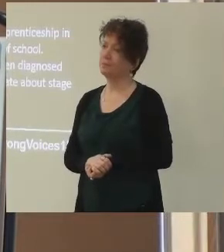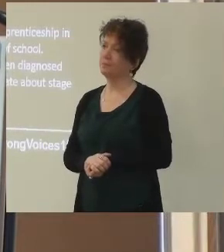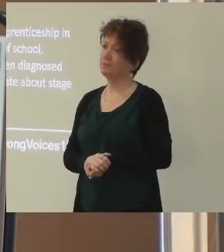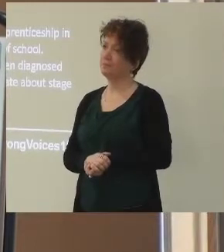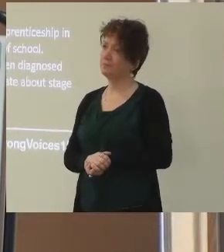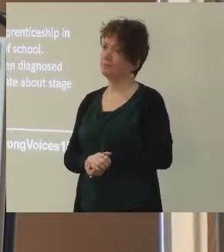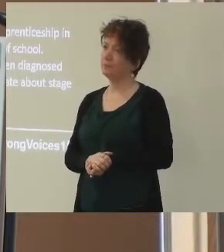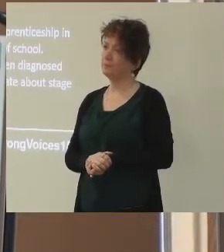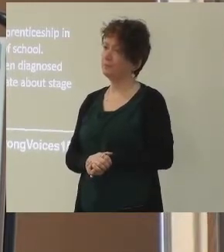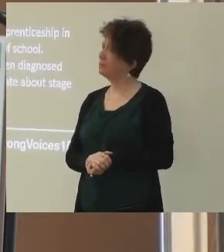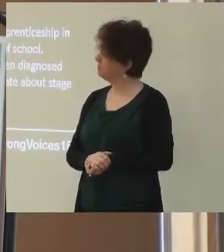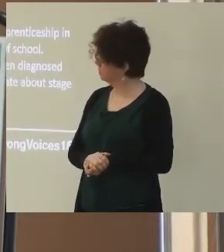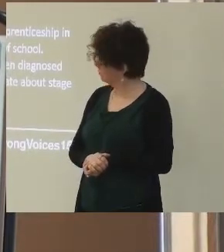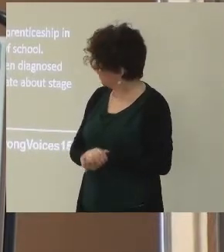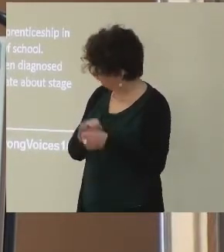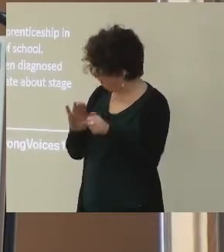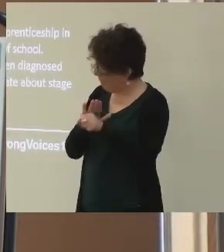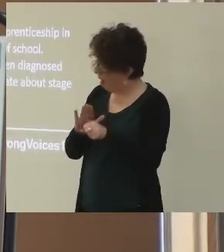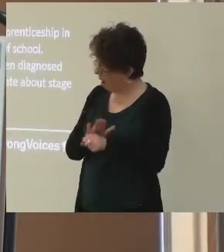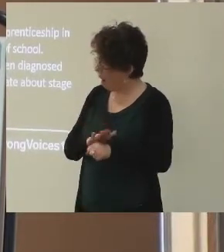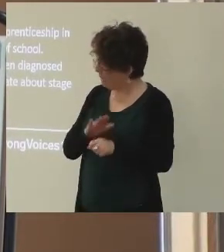I think that's the majority.